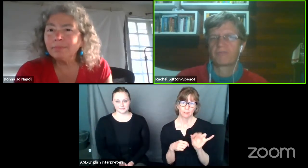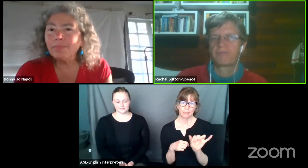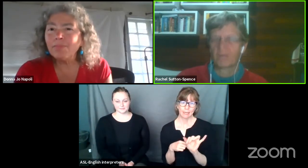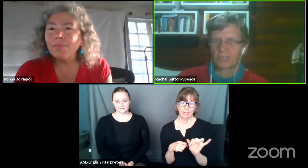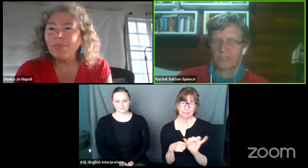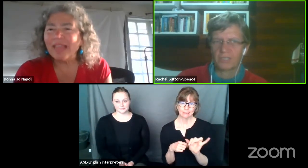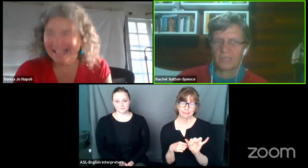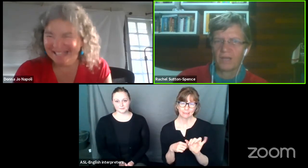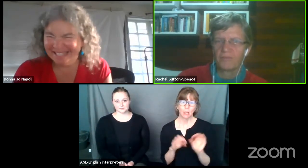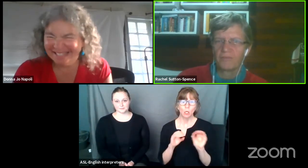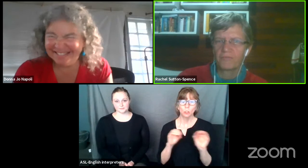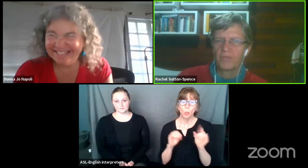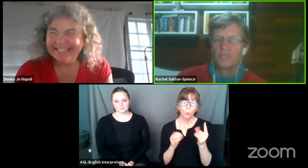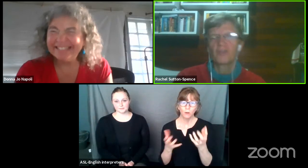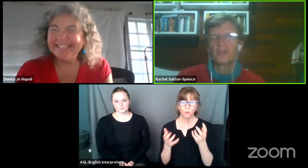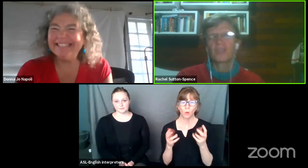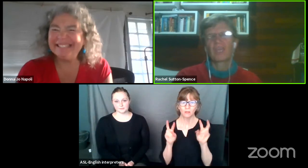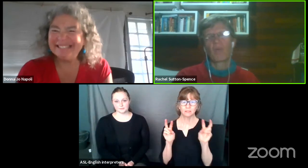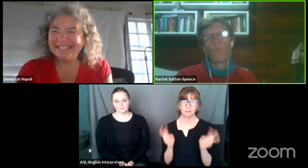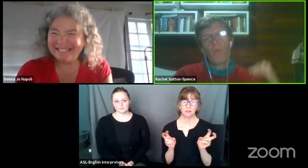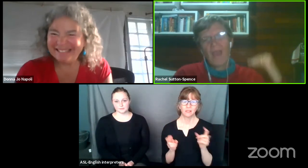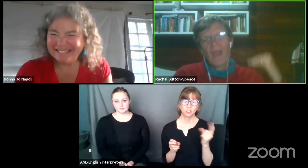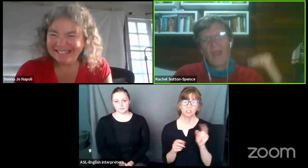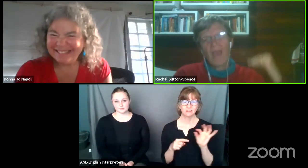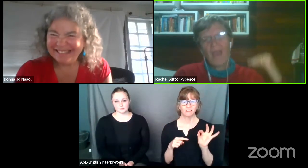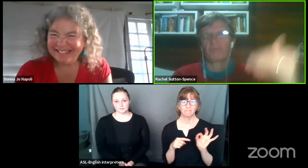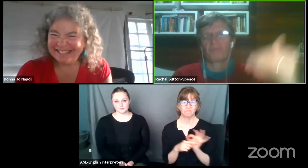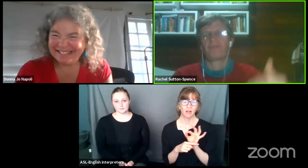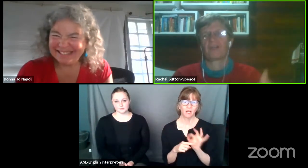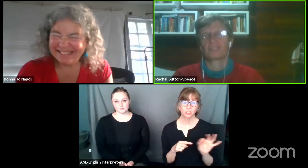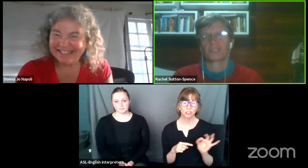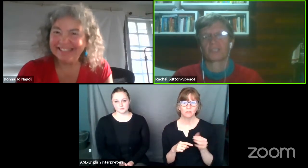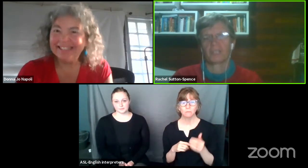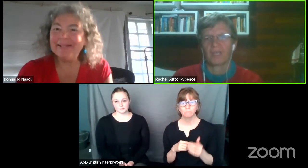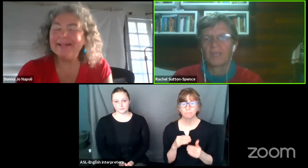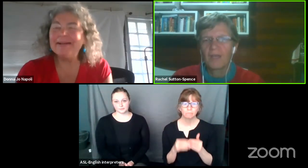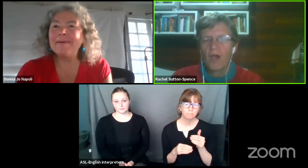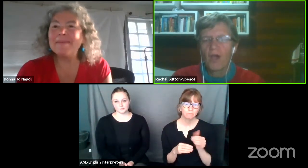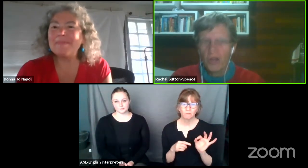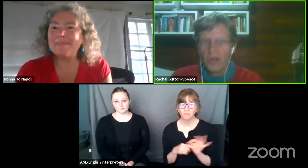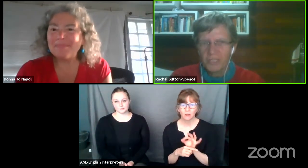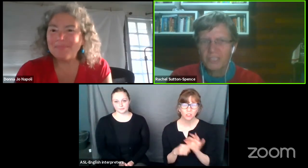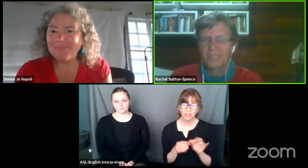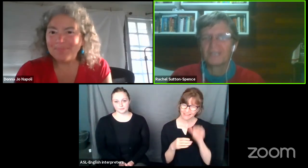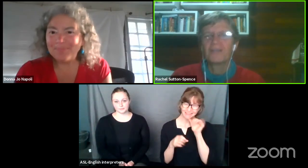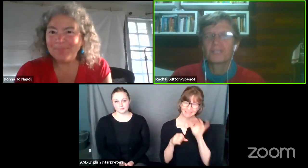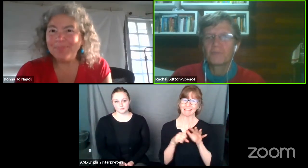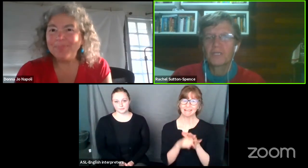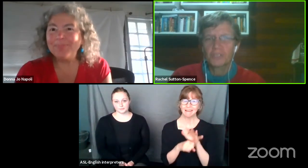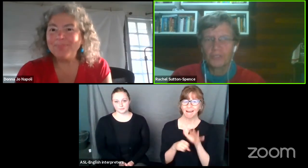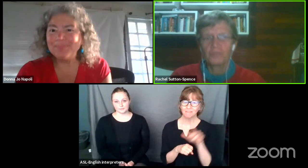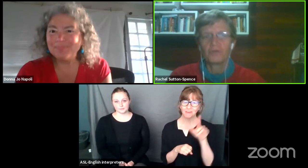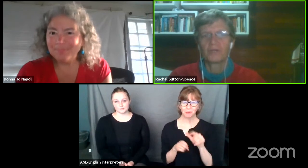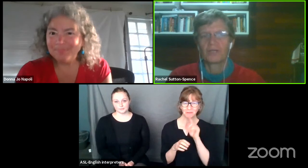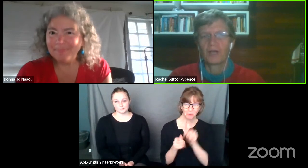to function in life. You've got to get well beyond functioning. Honestly, to